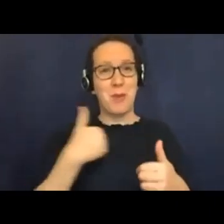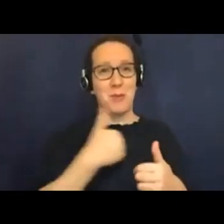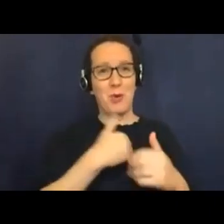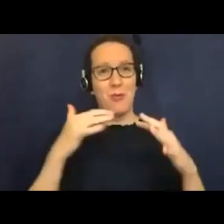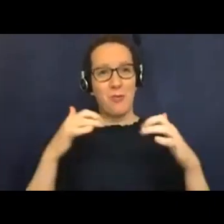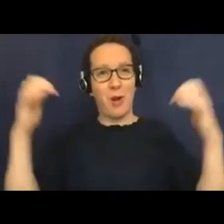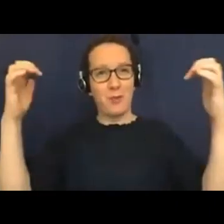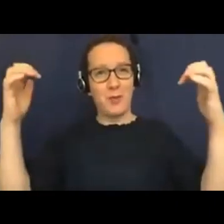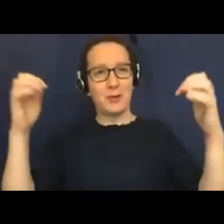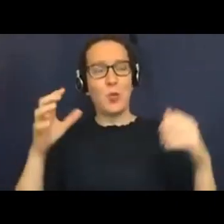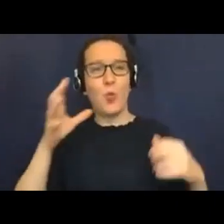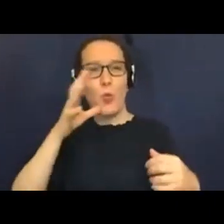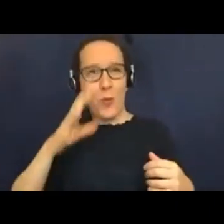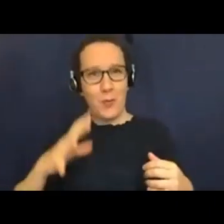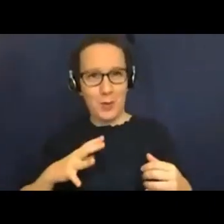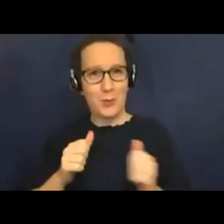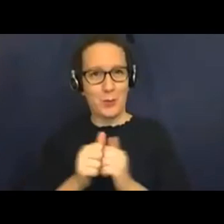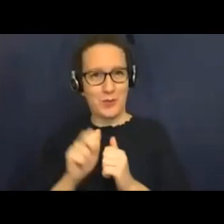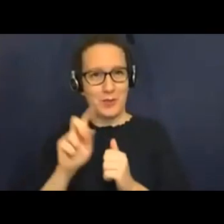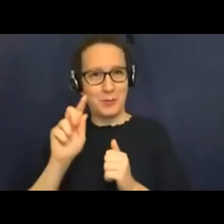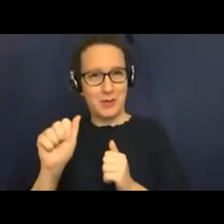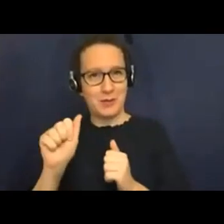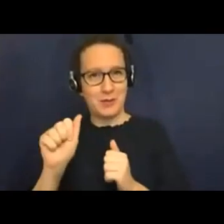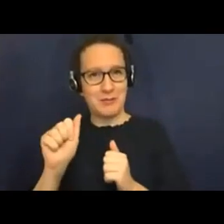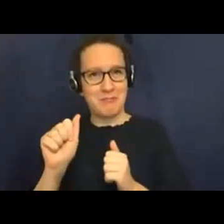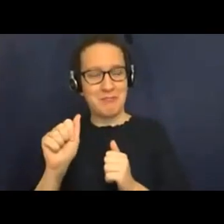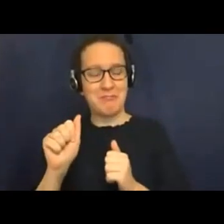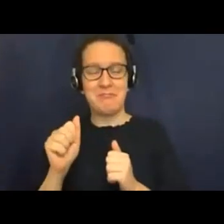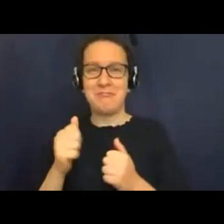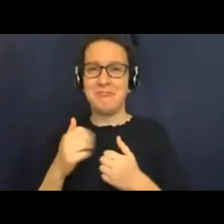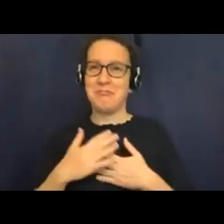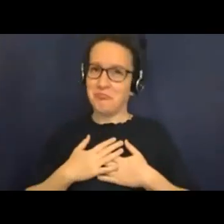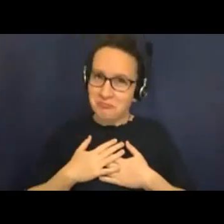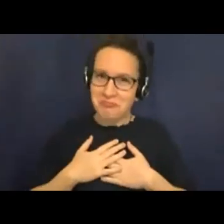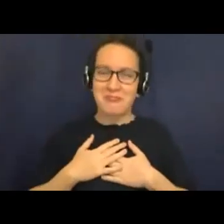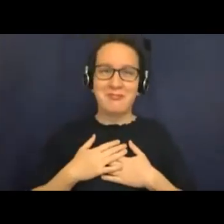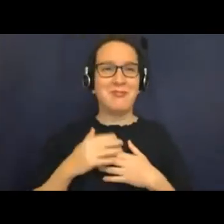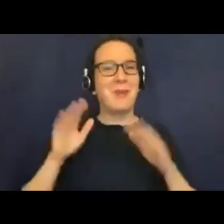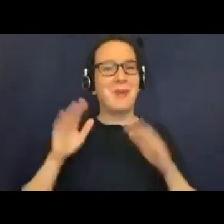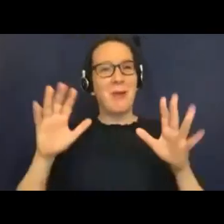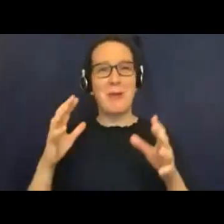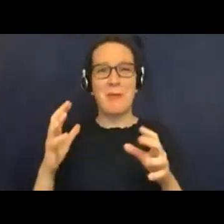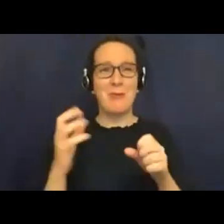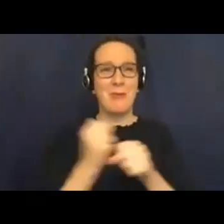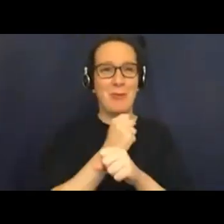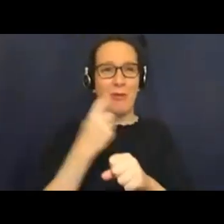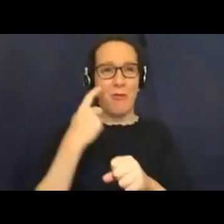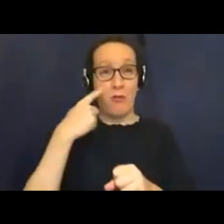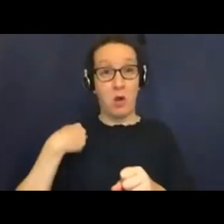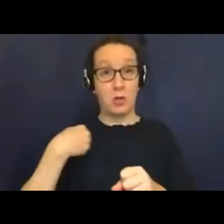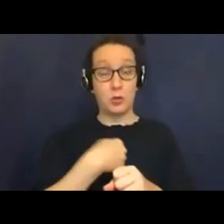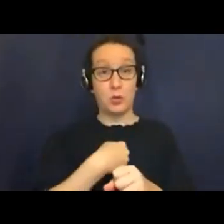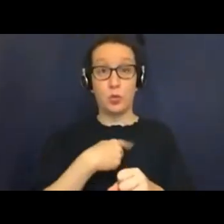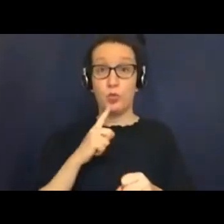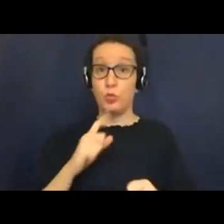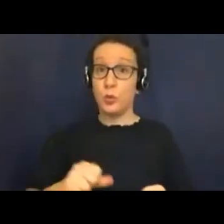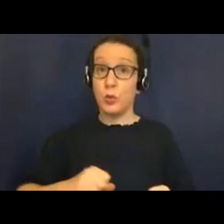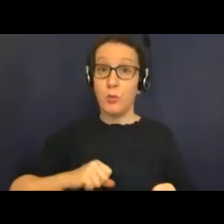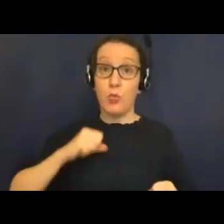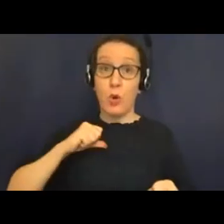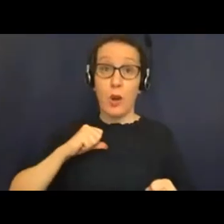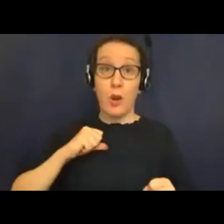with disability, and it's a great win for us, and we are proud of this.